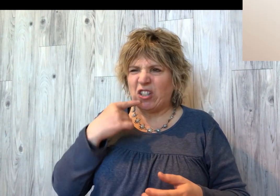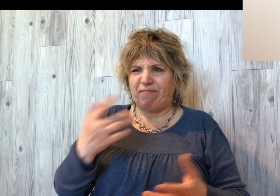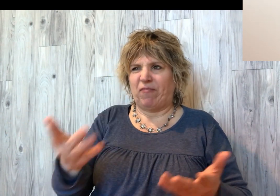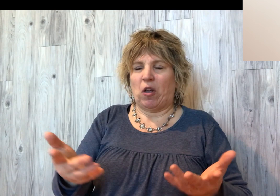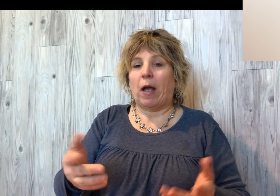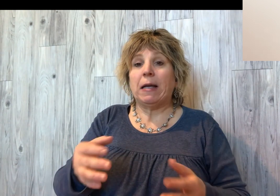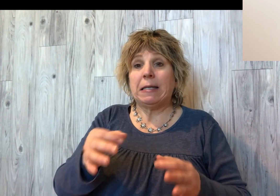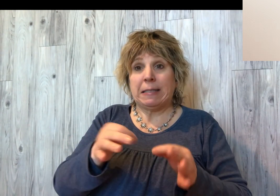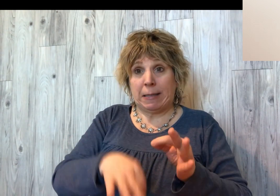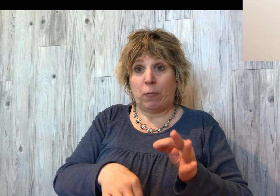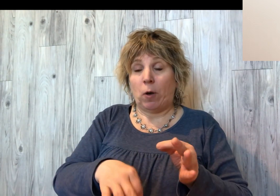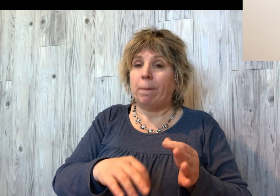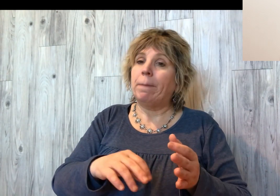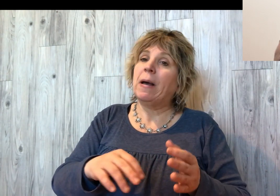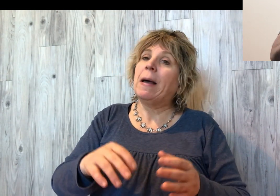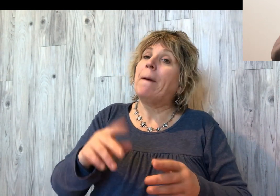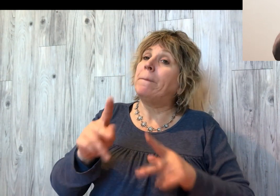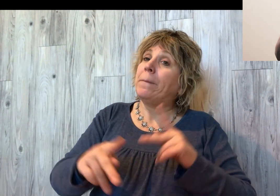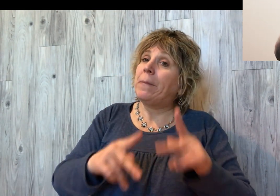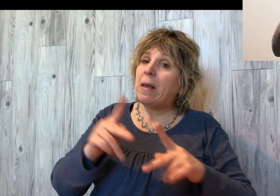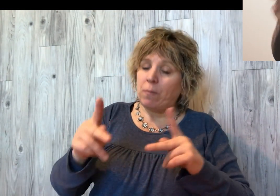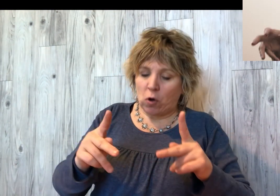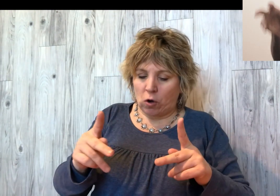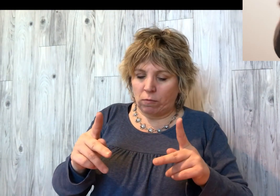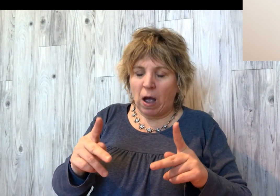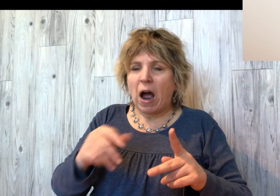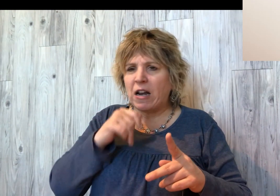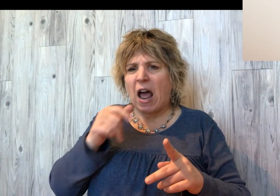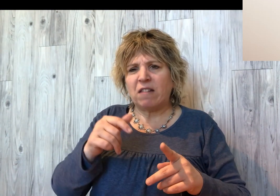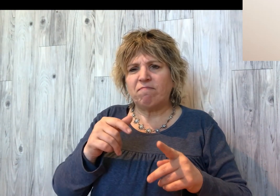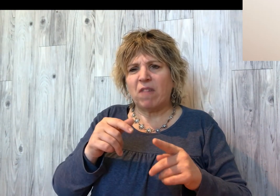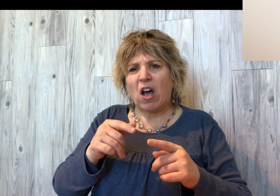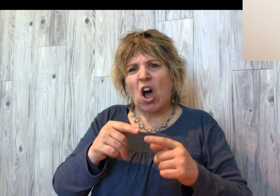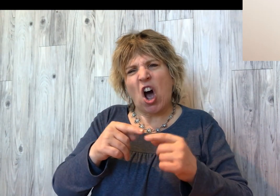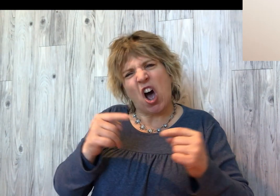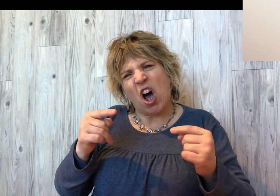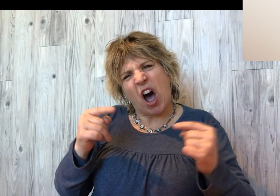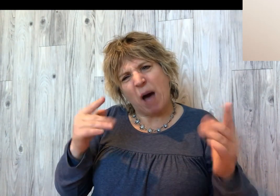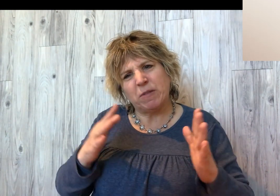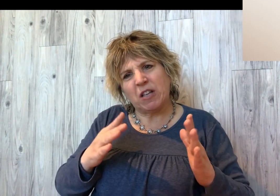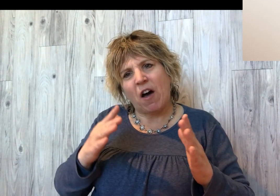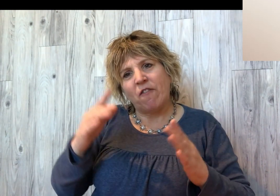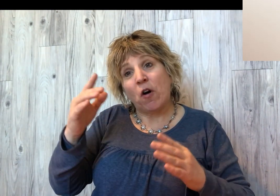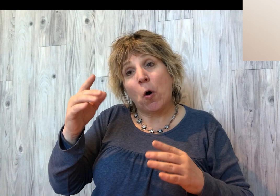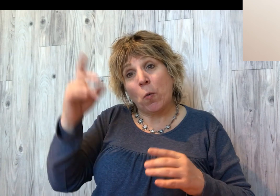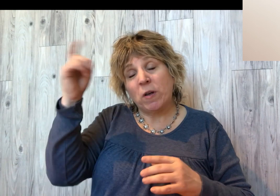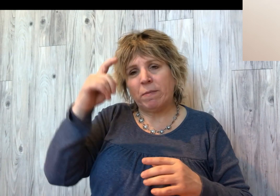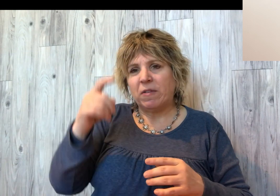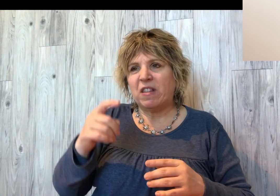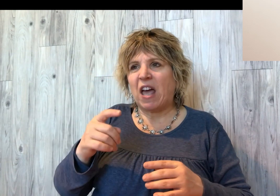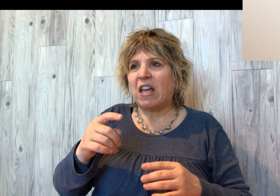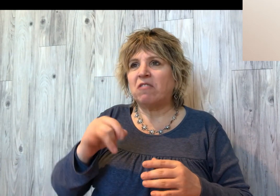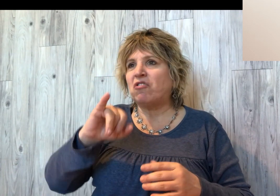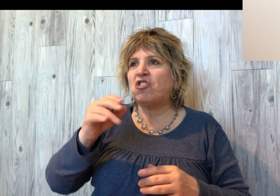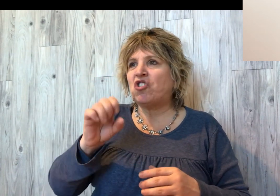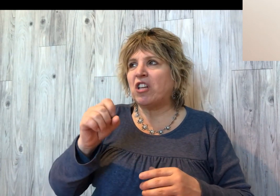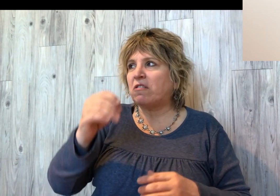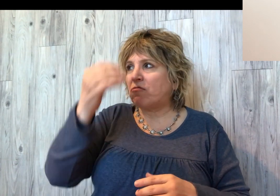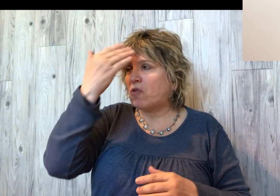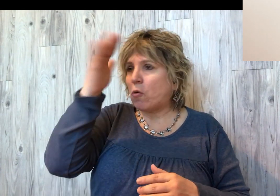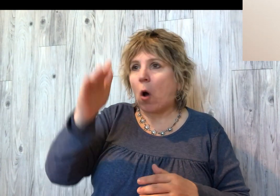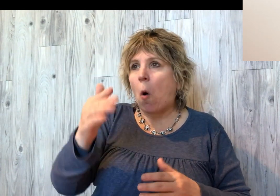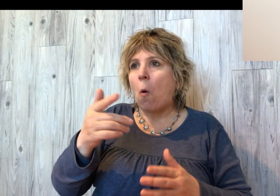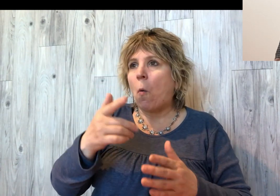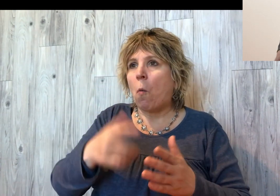all right, Dan? Go with me for a second. Simple people aren't allergic to wisdom. They just don't know what they don't know, because a simple person